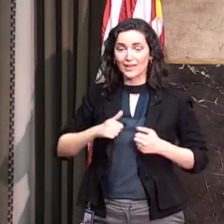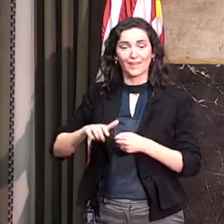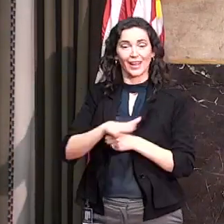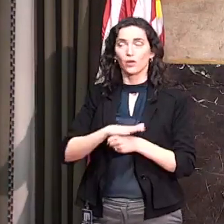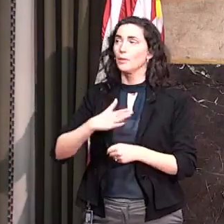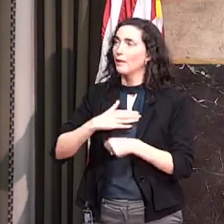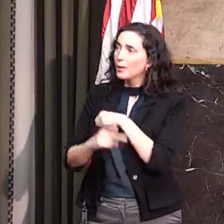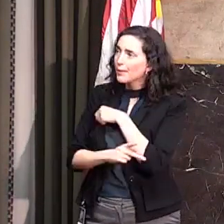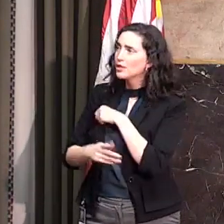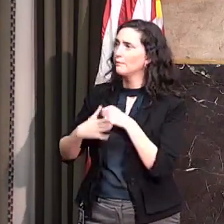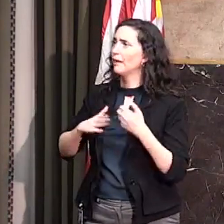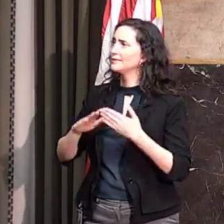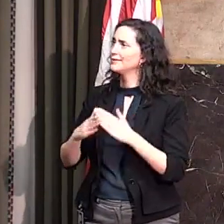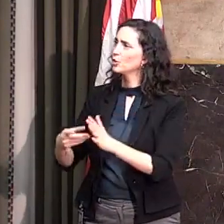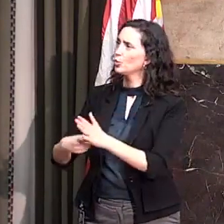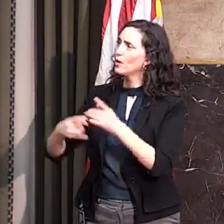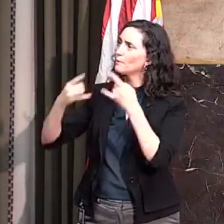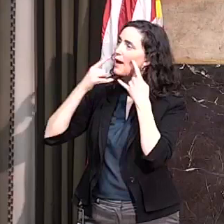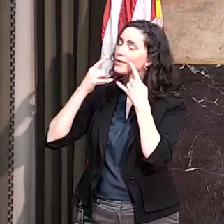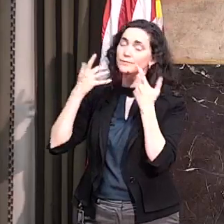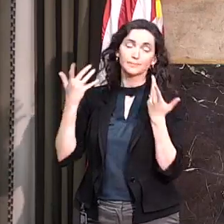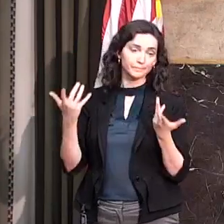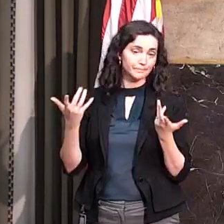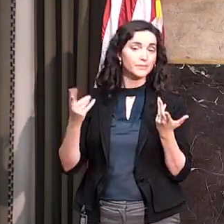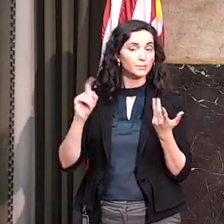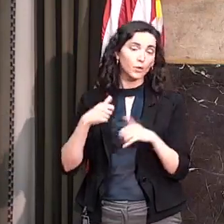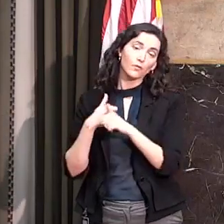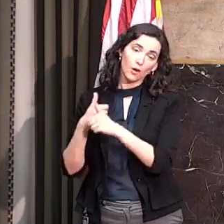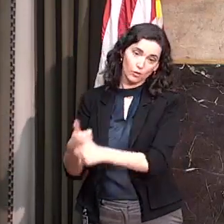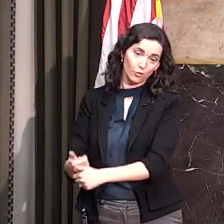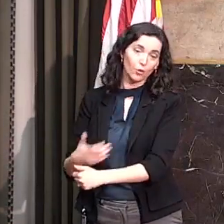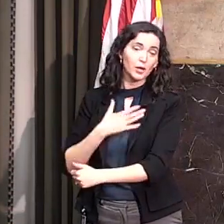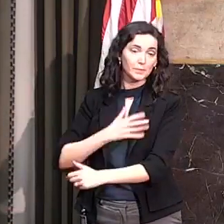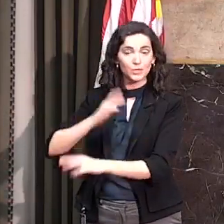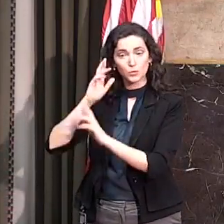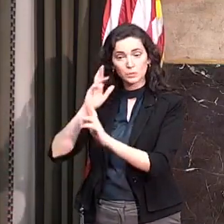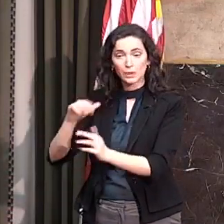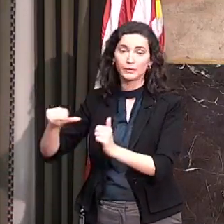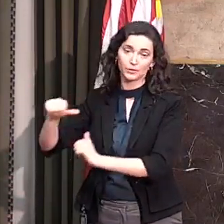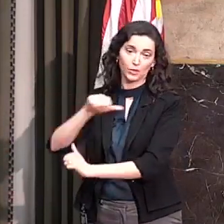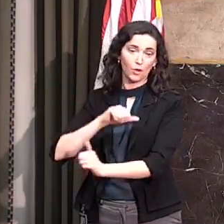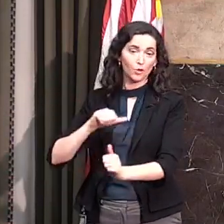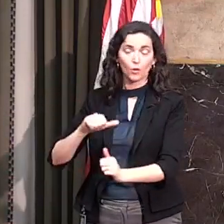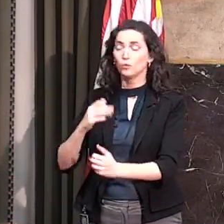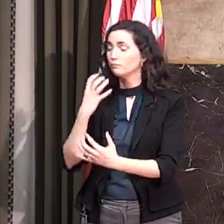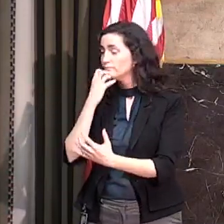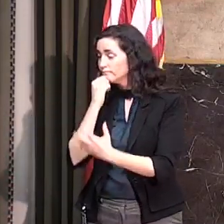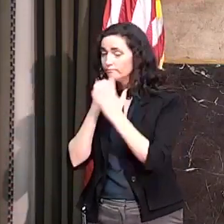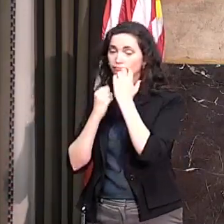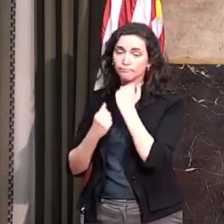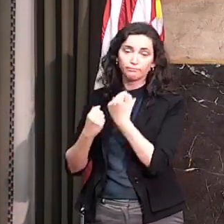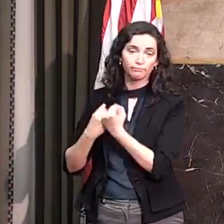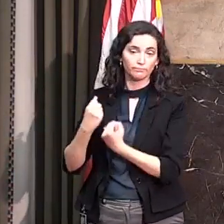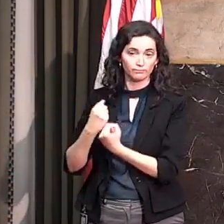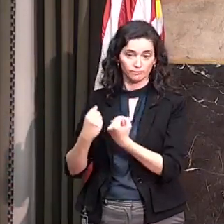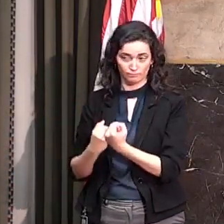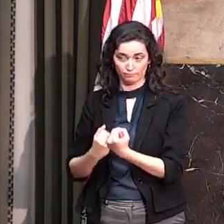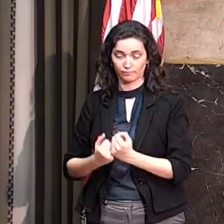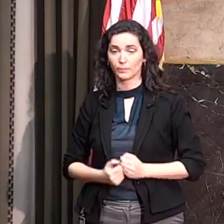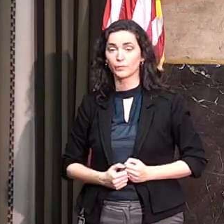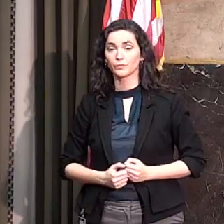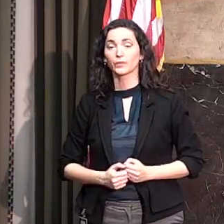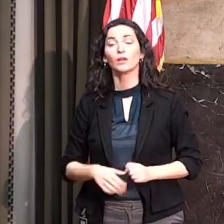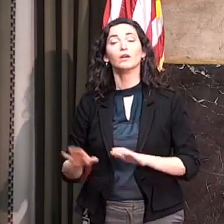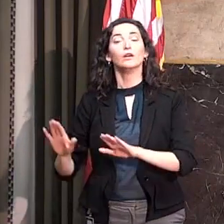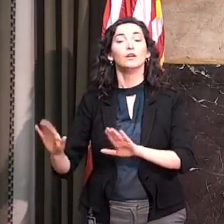city, whatever, please do as you're asked and be respectful of one another and take care of one another. And everyone should know